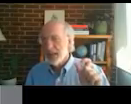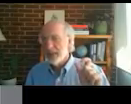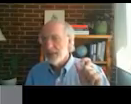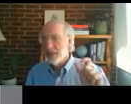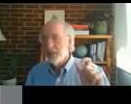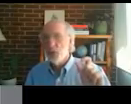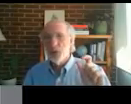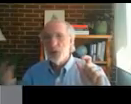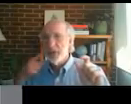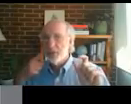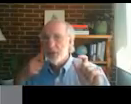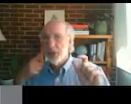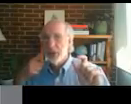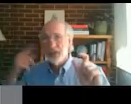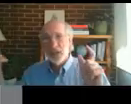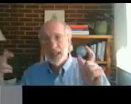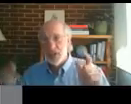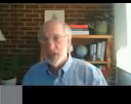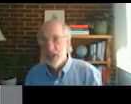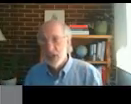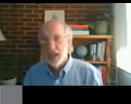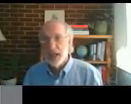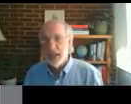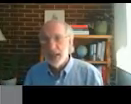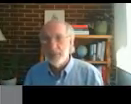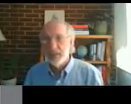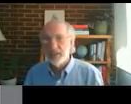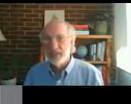hold up candy and before you even prompt the child